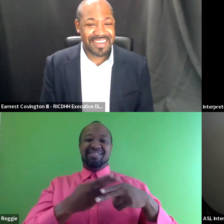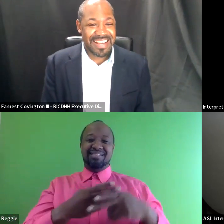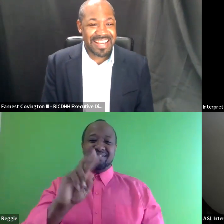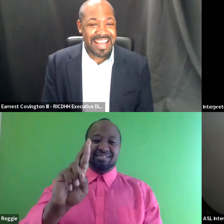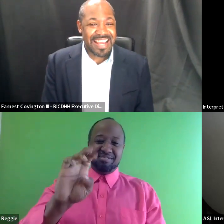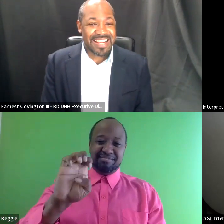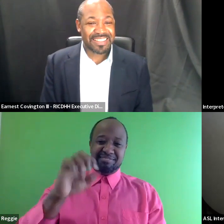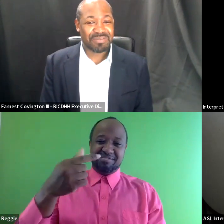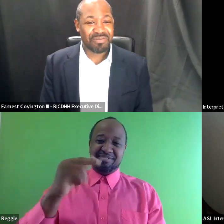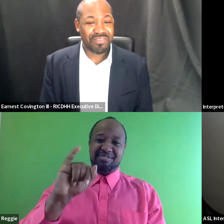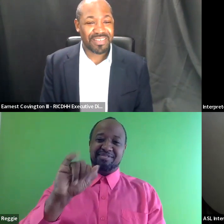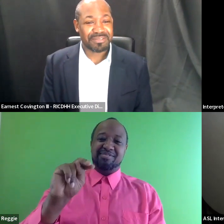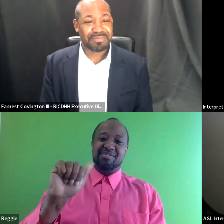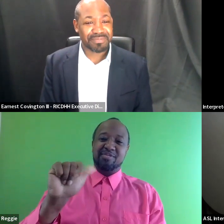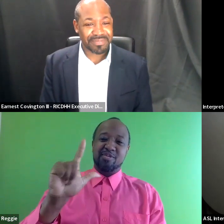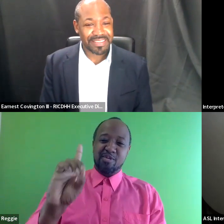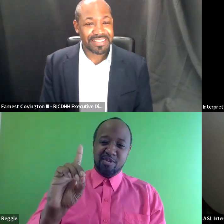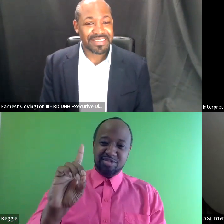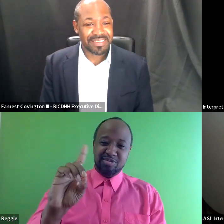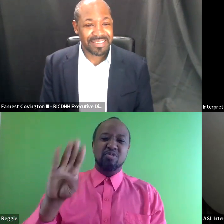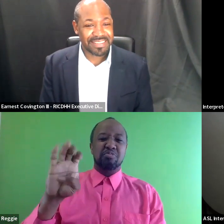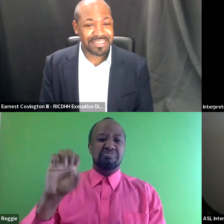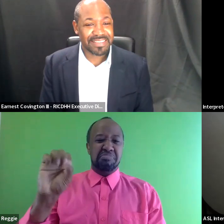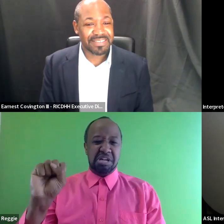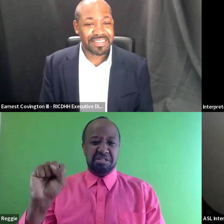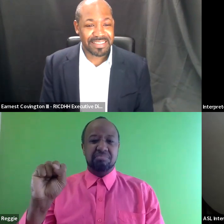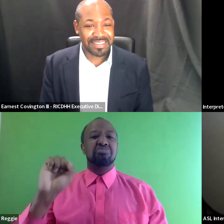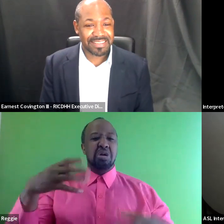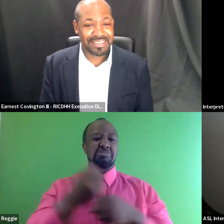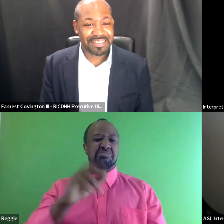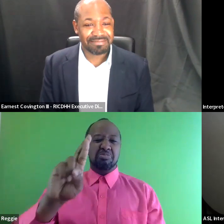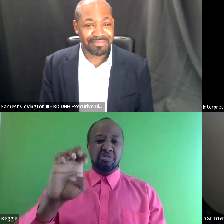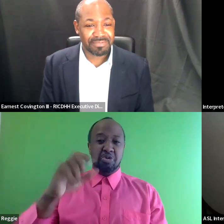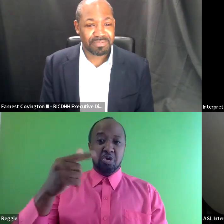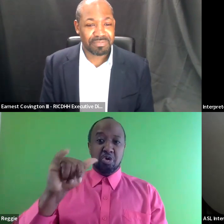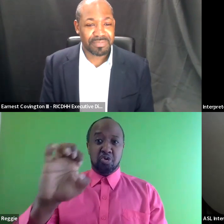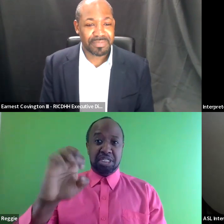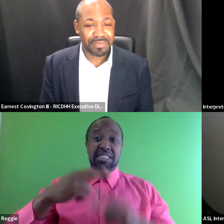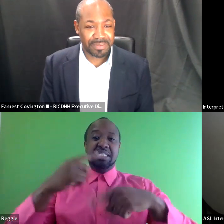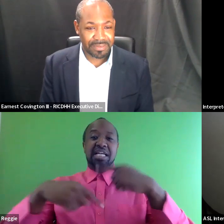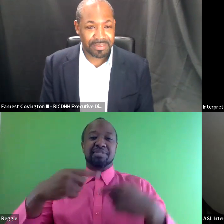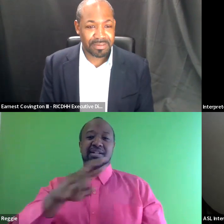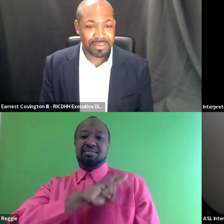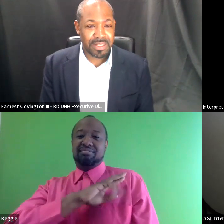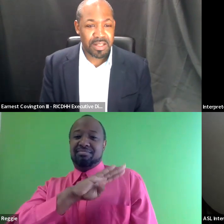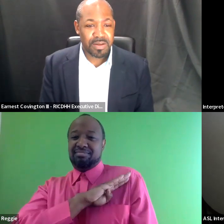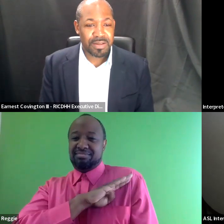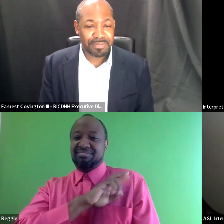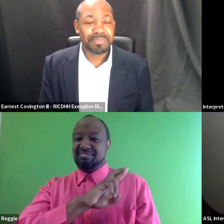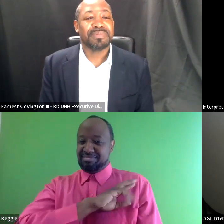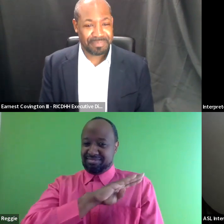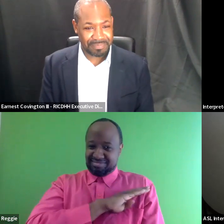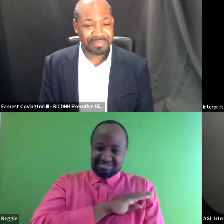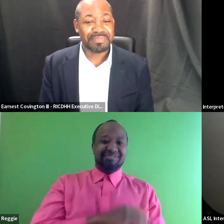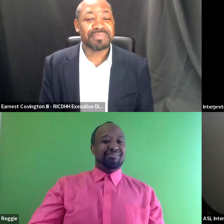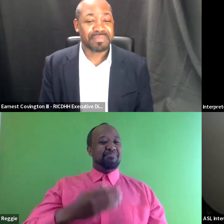hello everyone. As stated, my name is Reginald Bess, but you can call me Reggie, and